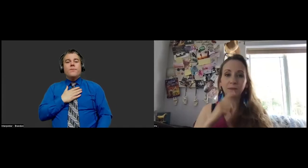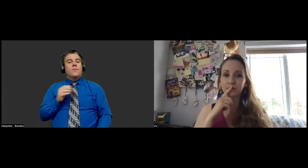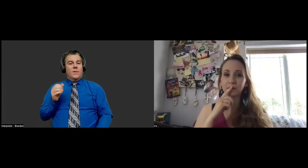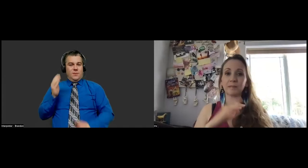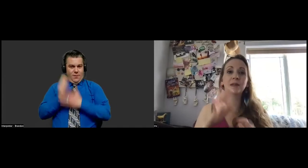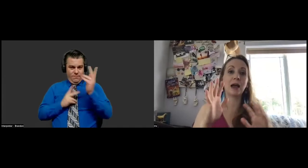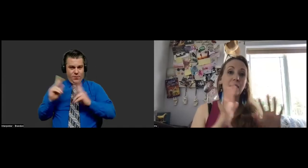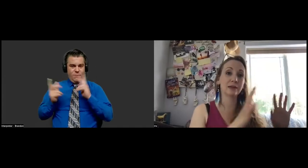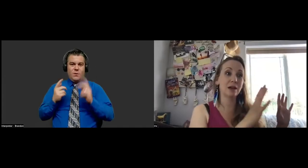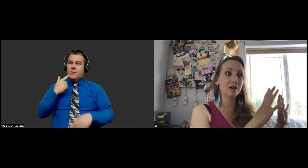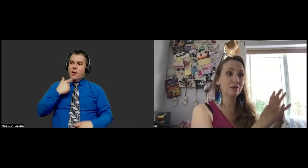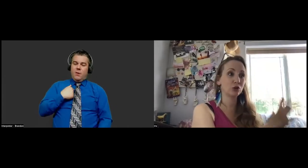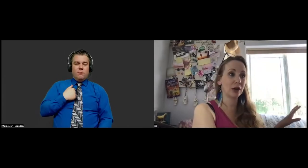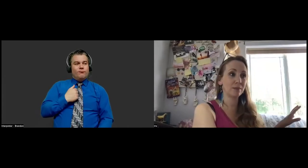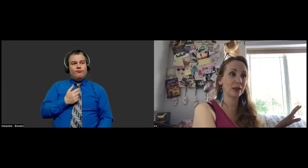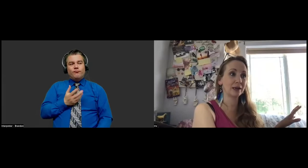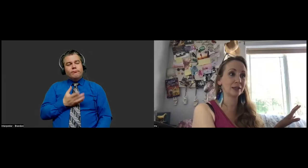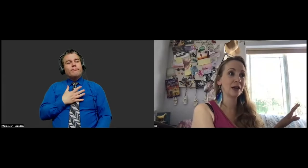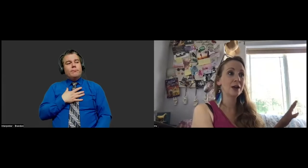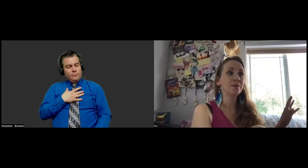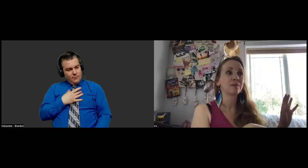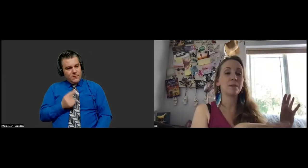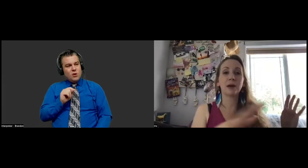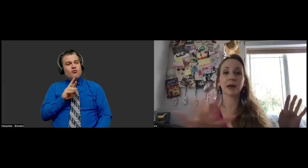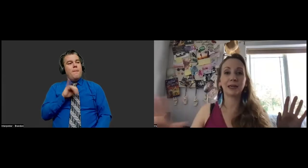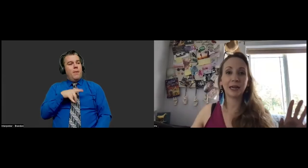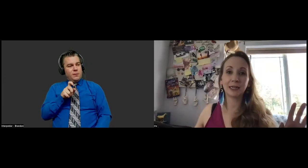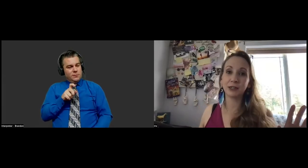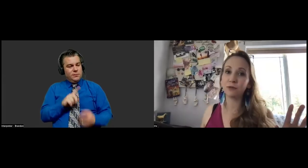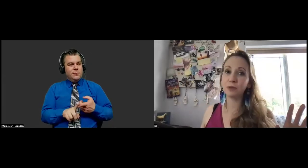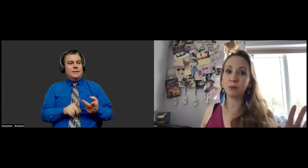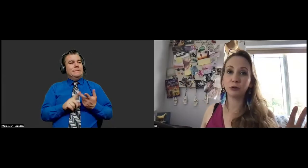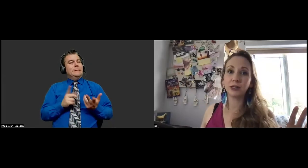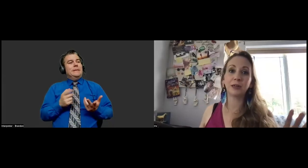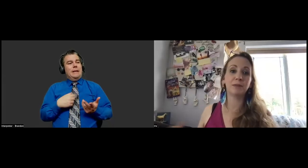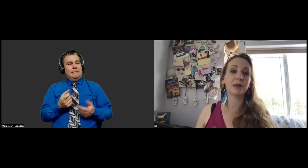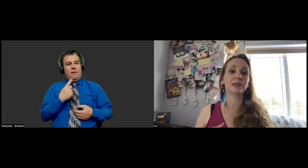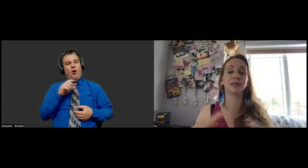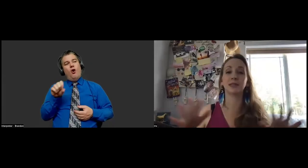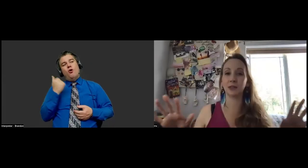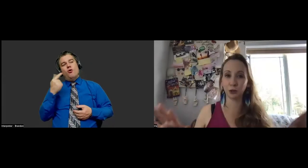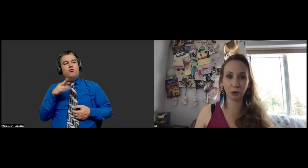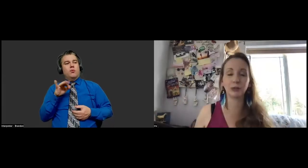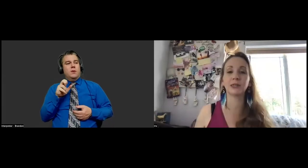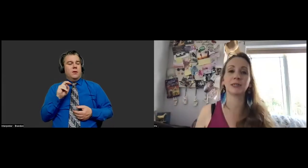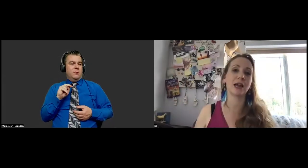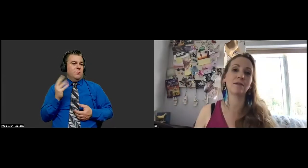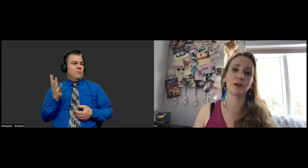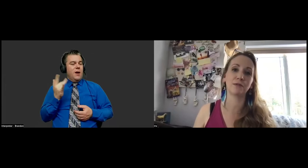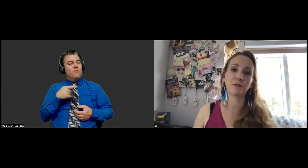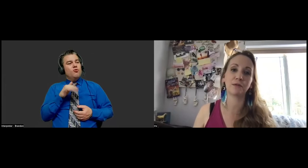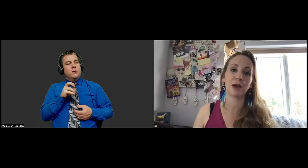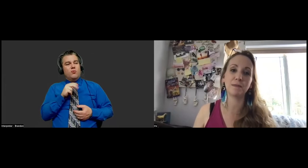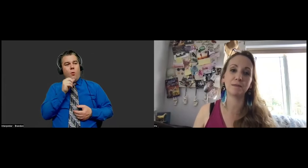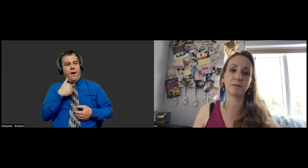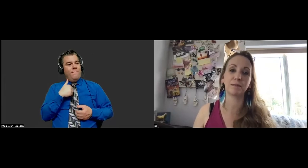me, I love the triplex, but I take a different protein because your protein doesn't have